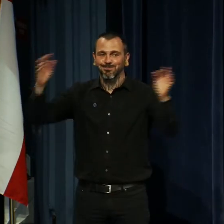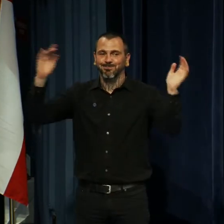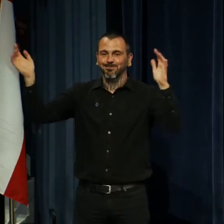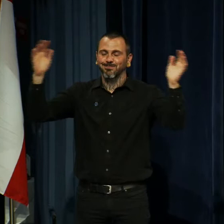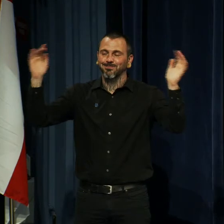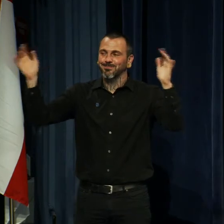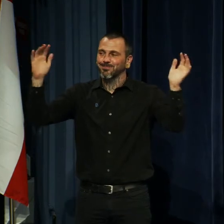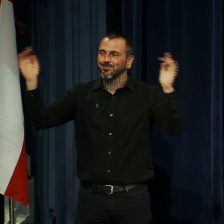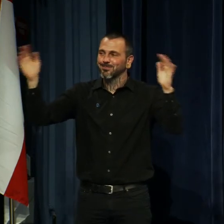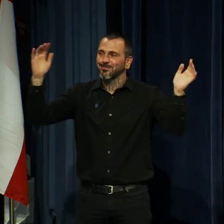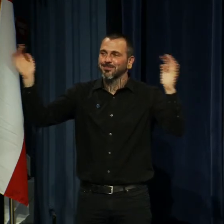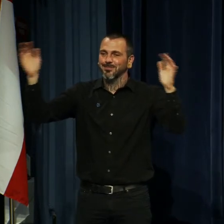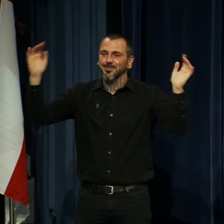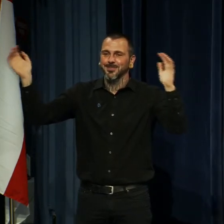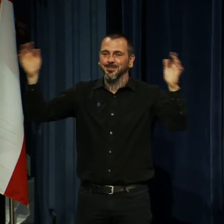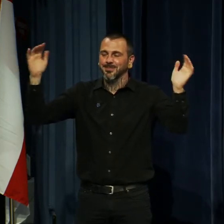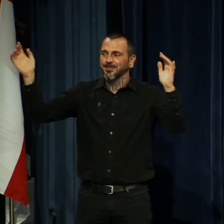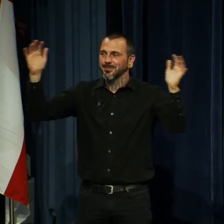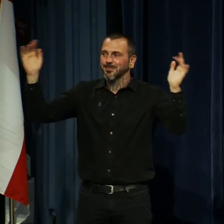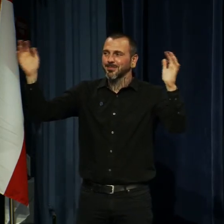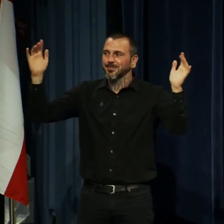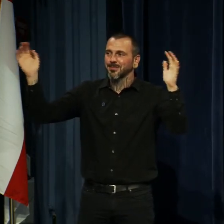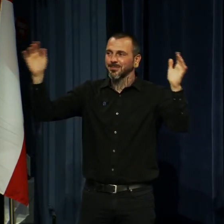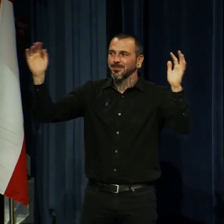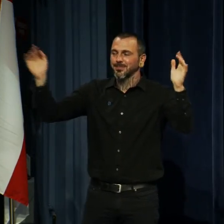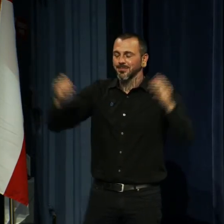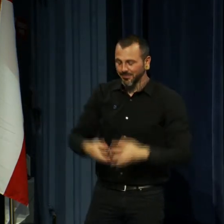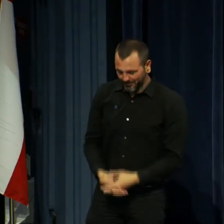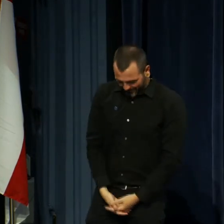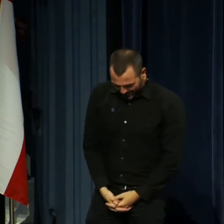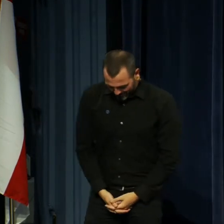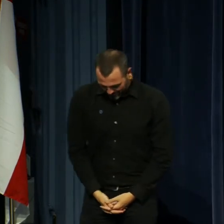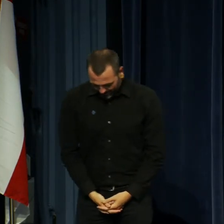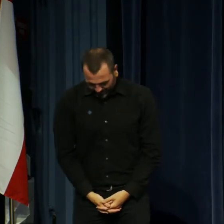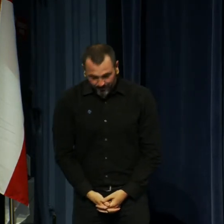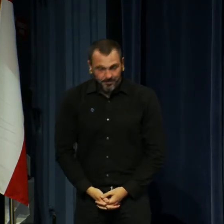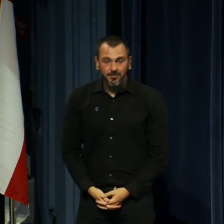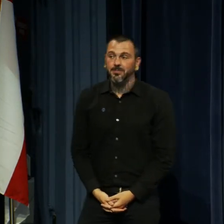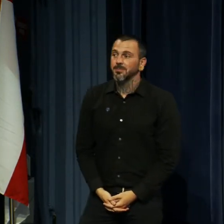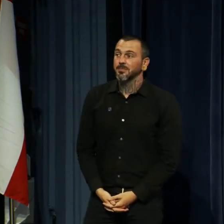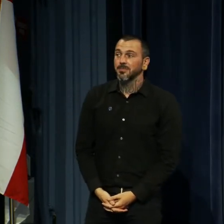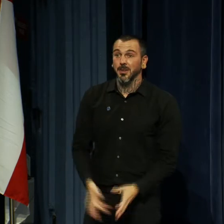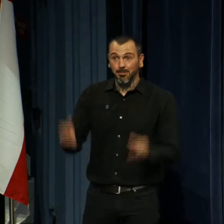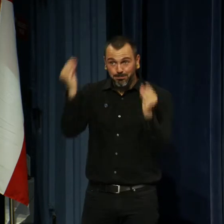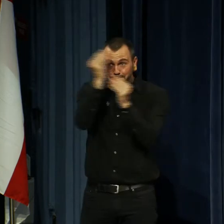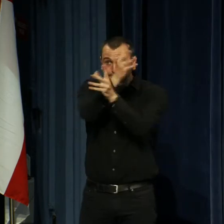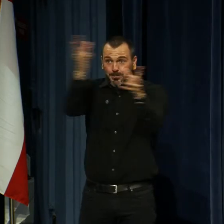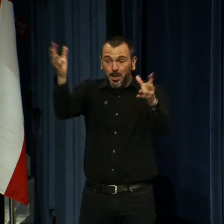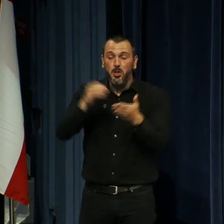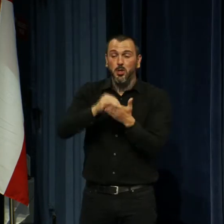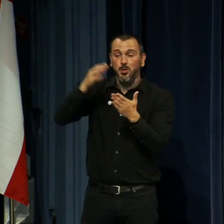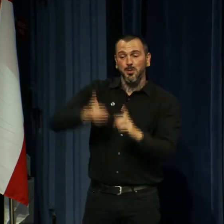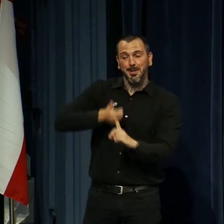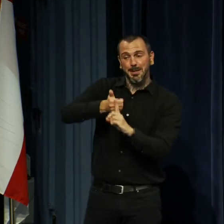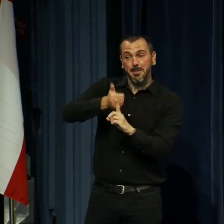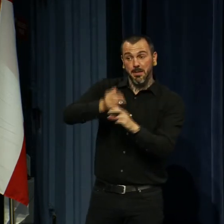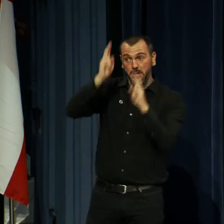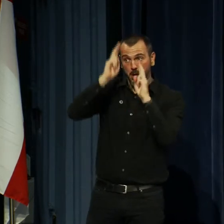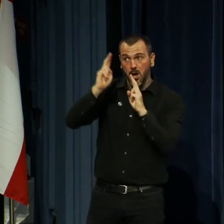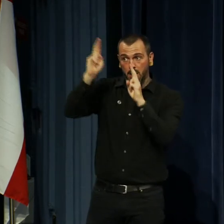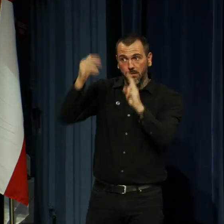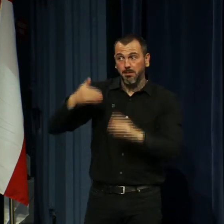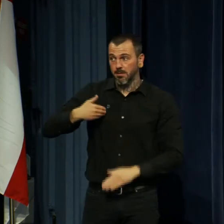there to help people, graduates, there are people who are joining us this afternoon who have been present for you while you studied here at